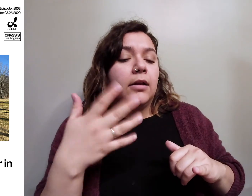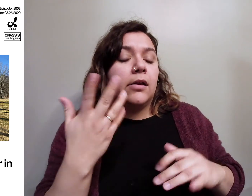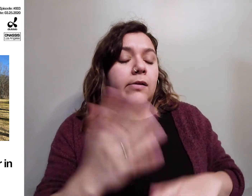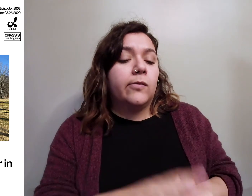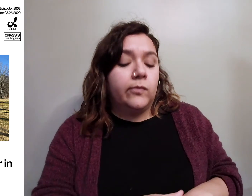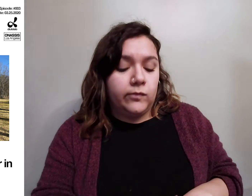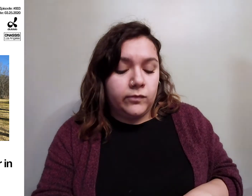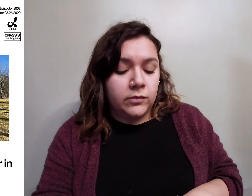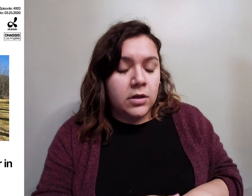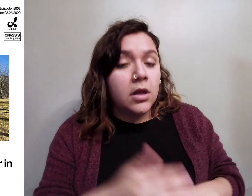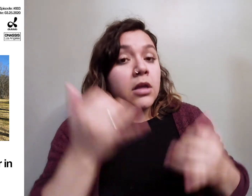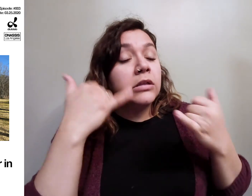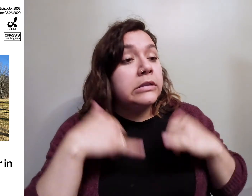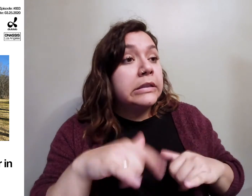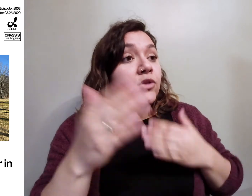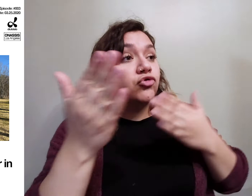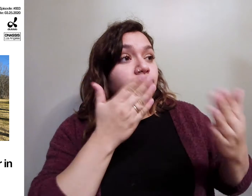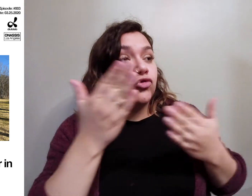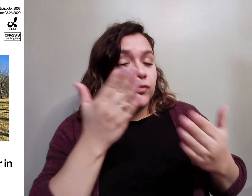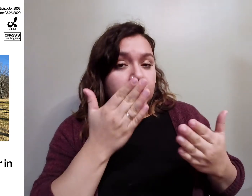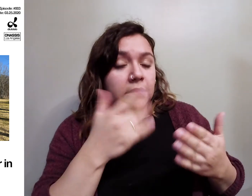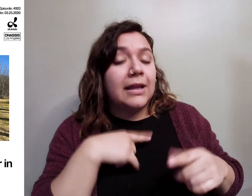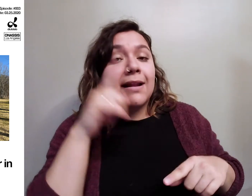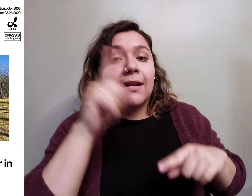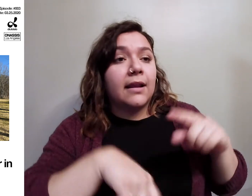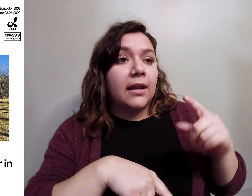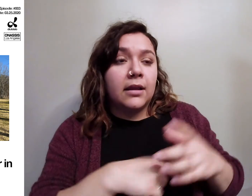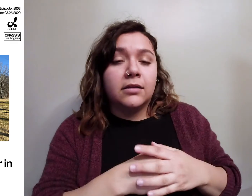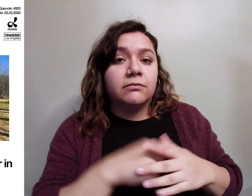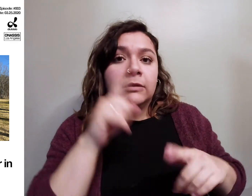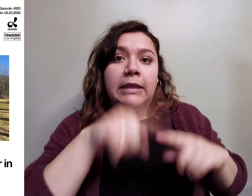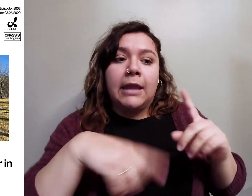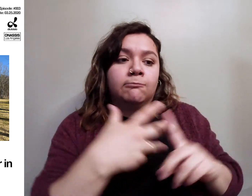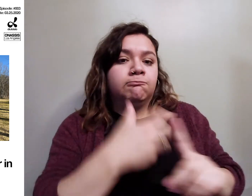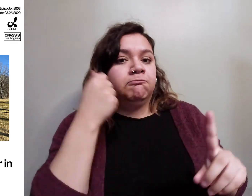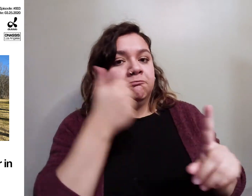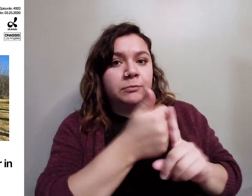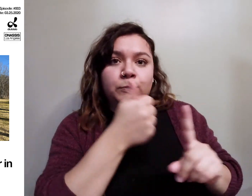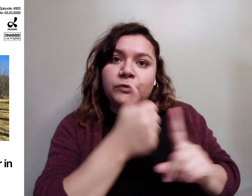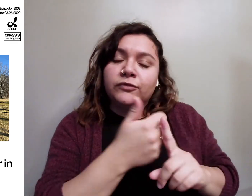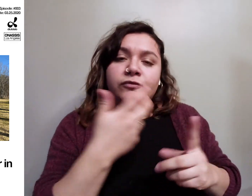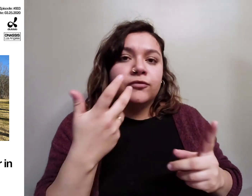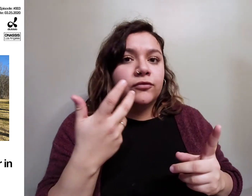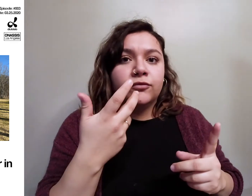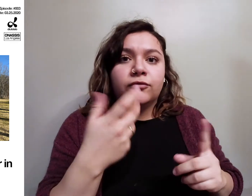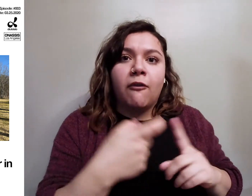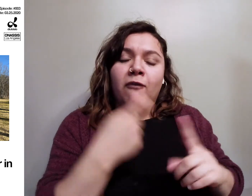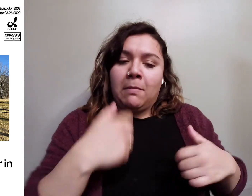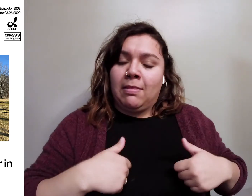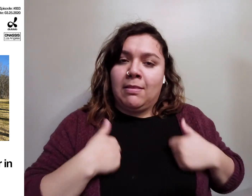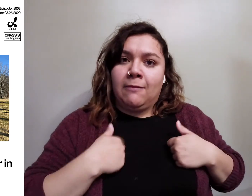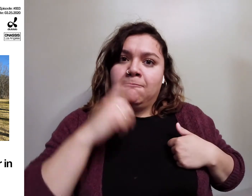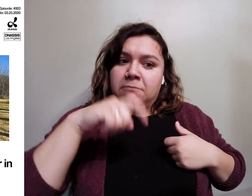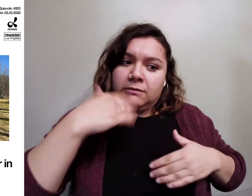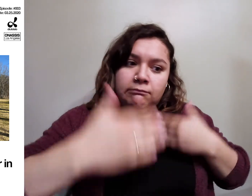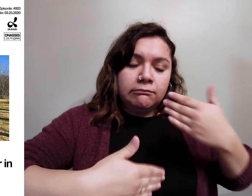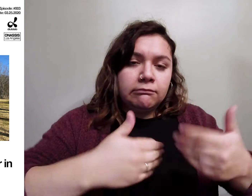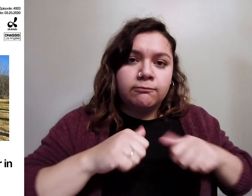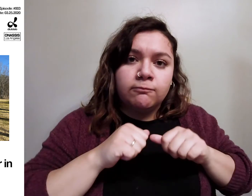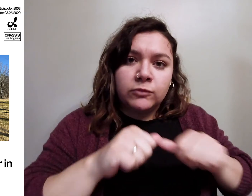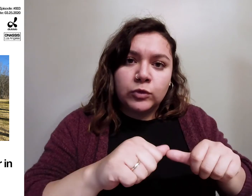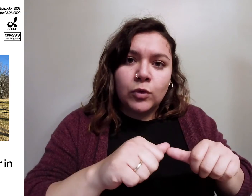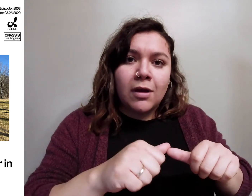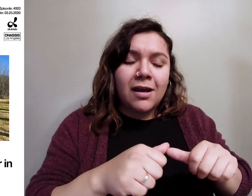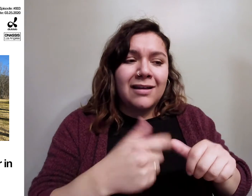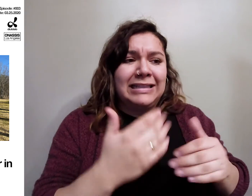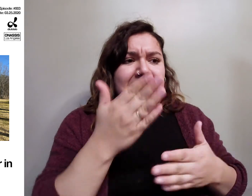It's a heroic stance that they're on the front line. All of the people that are still working and